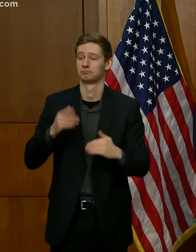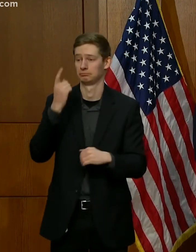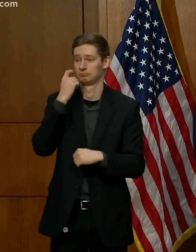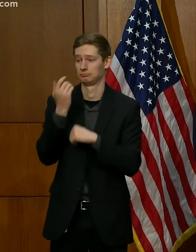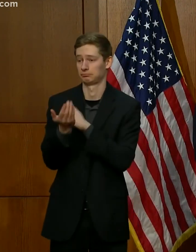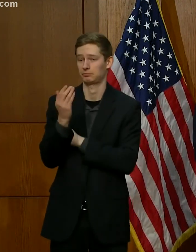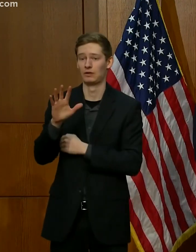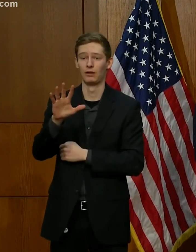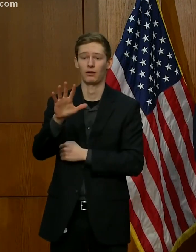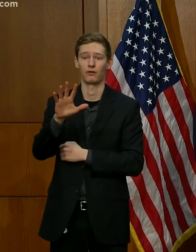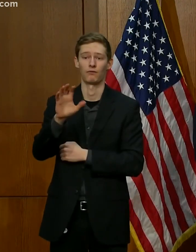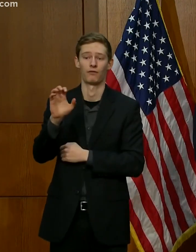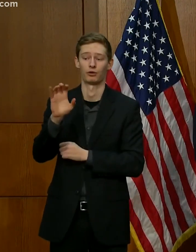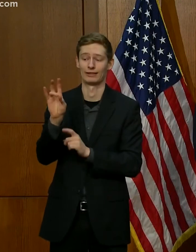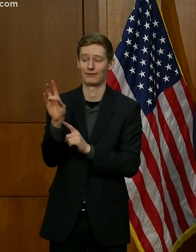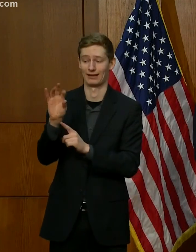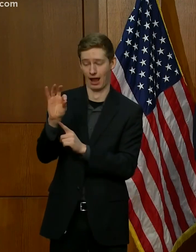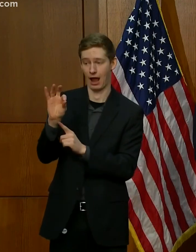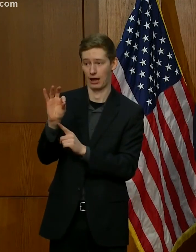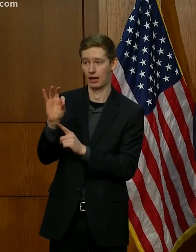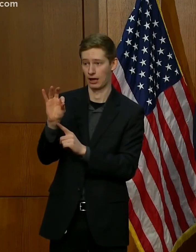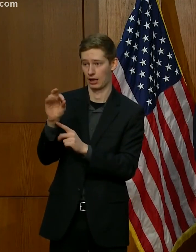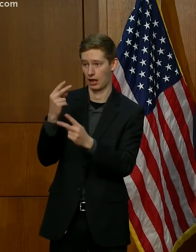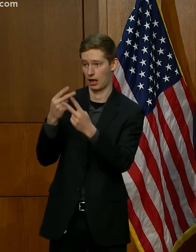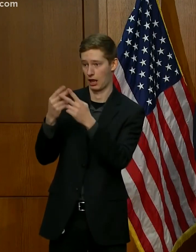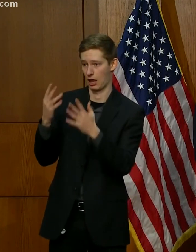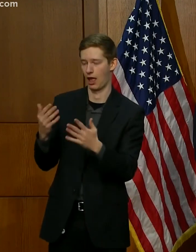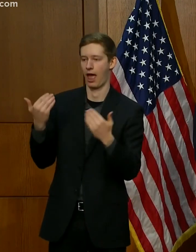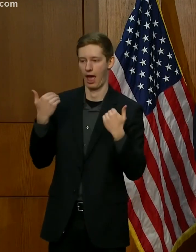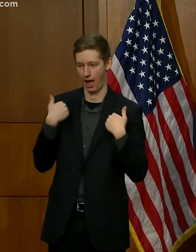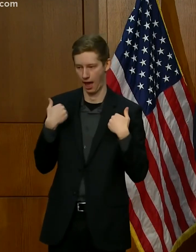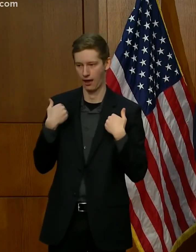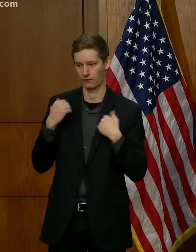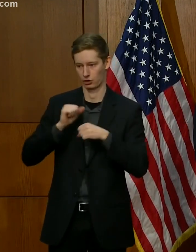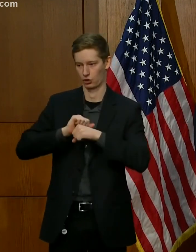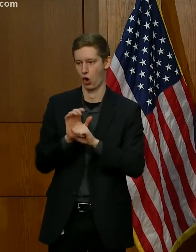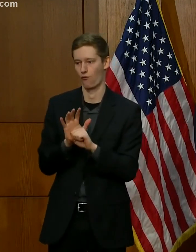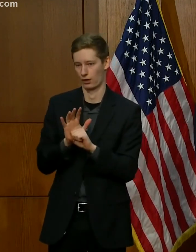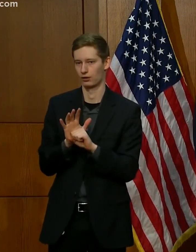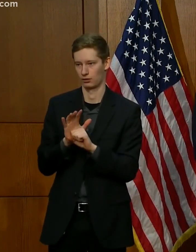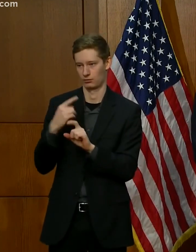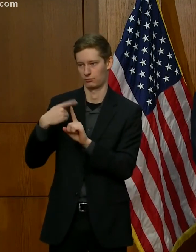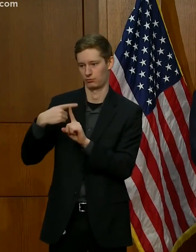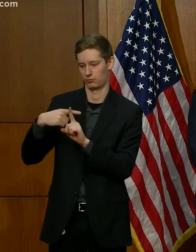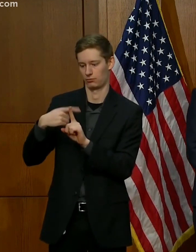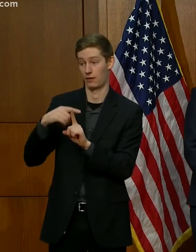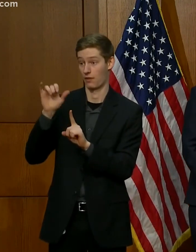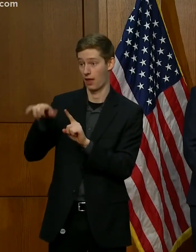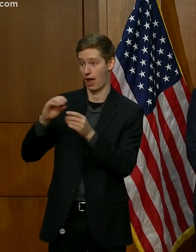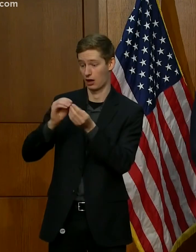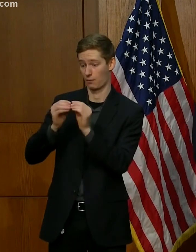well, 579 offenders have active COVID. So that number fluctuates.